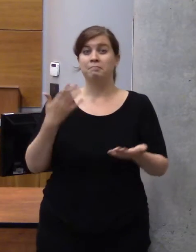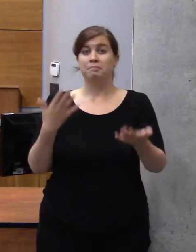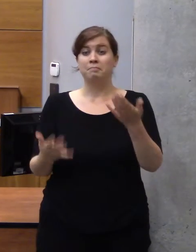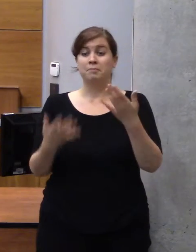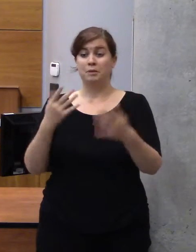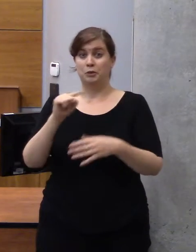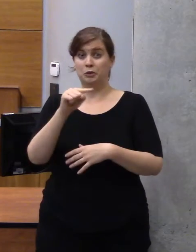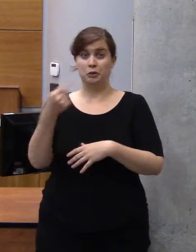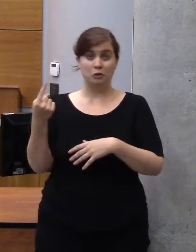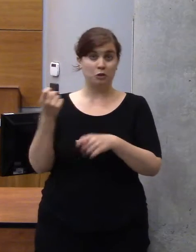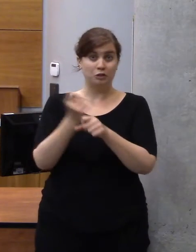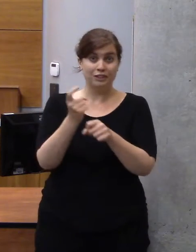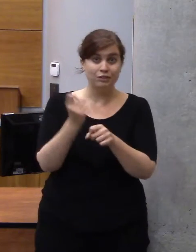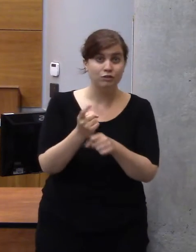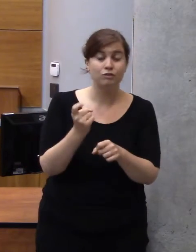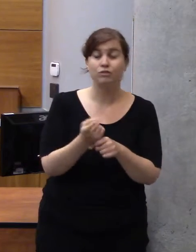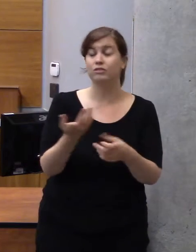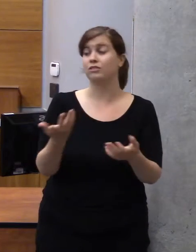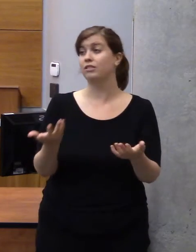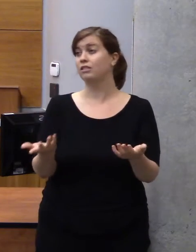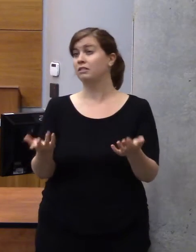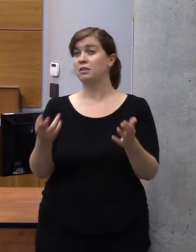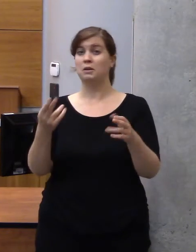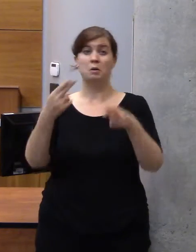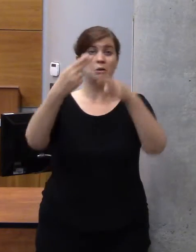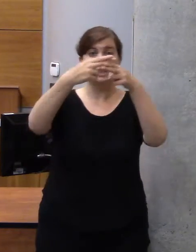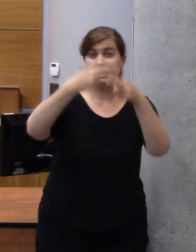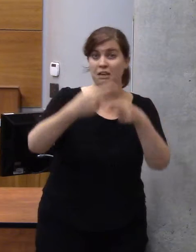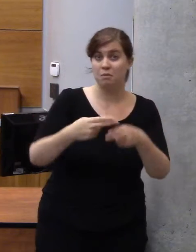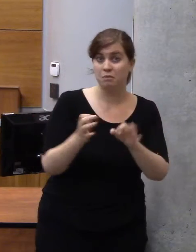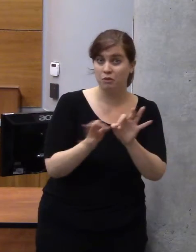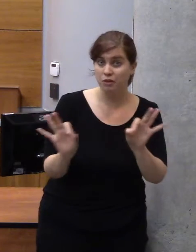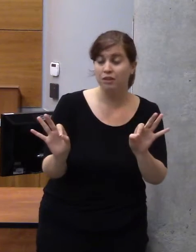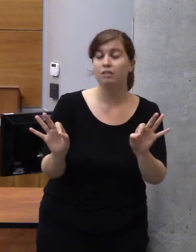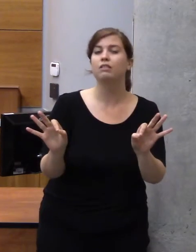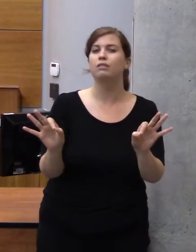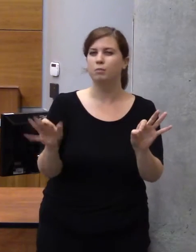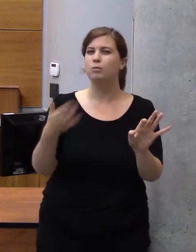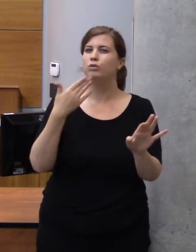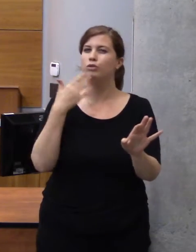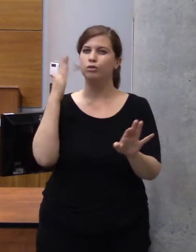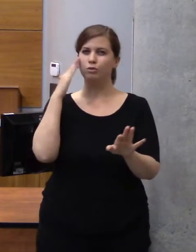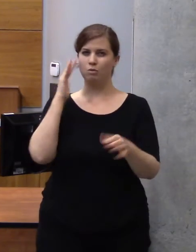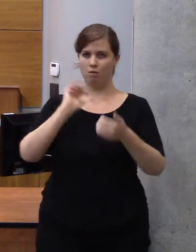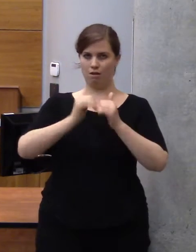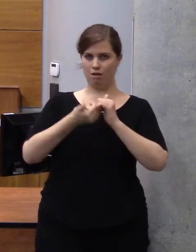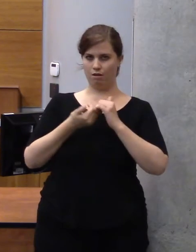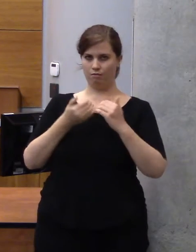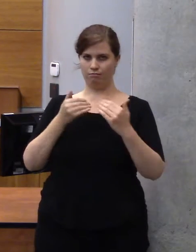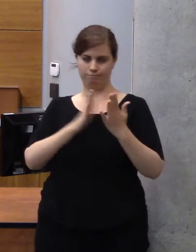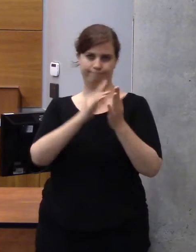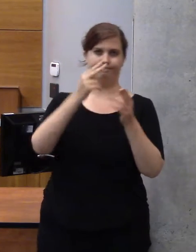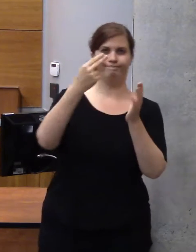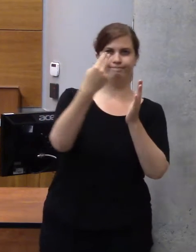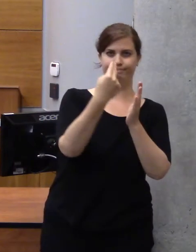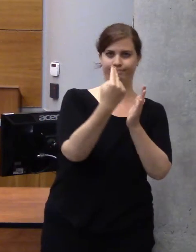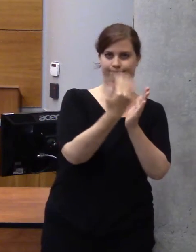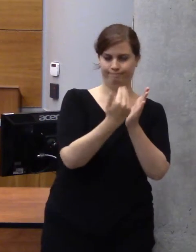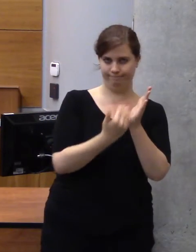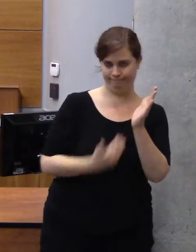those are, try to make it something that's very easy for the people who are using your services to get involved in, or get on the membership list,